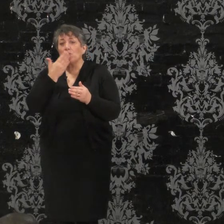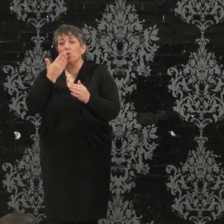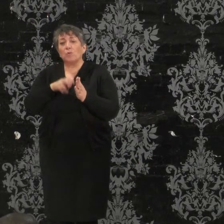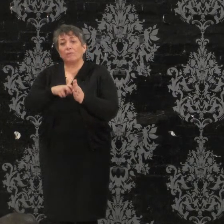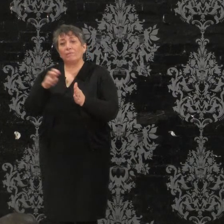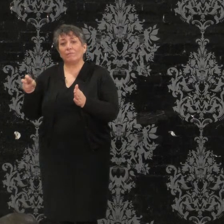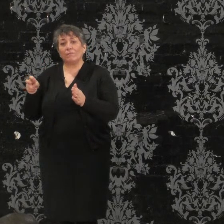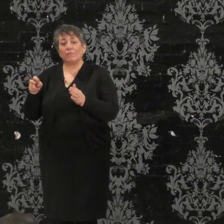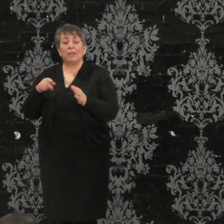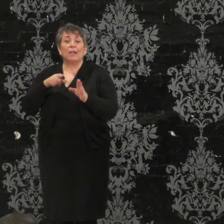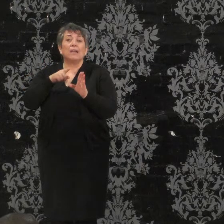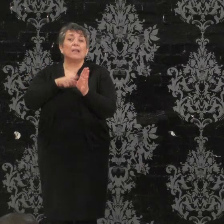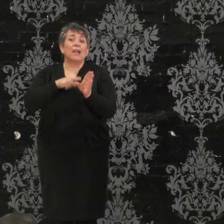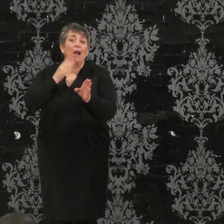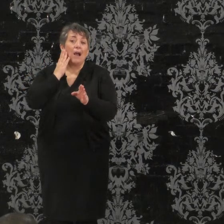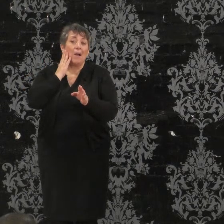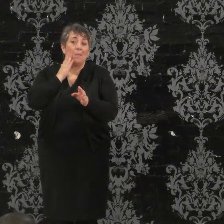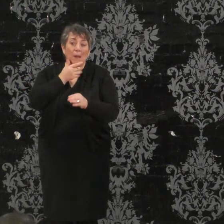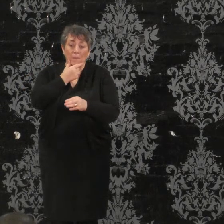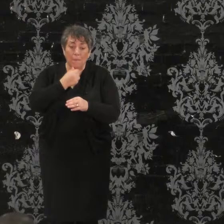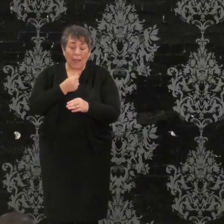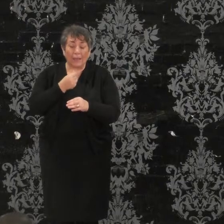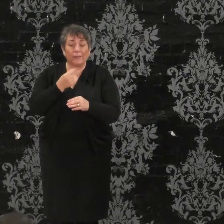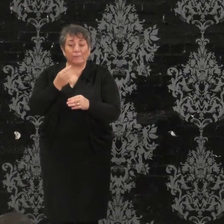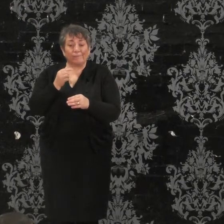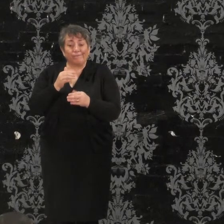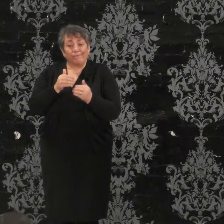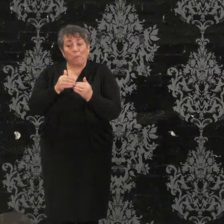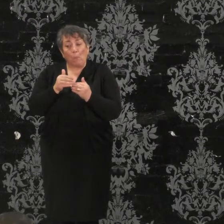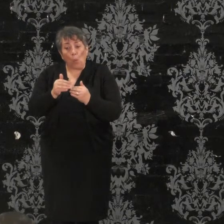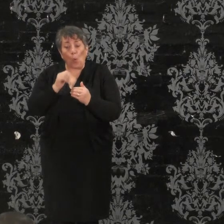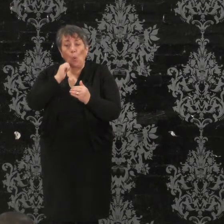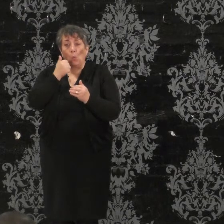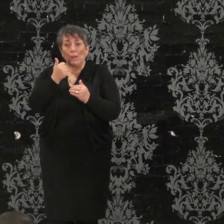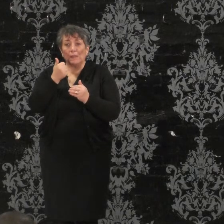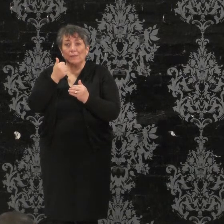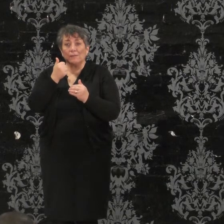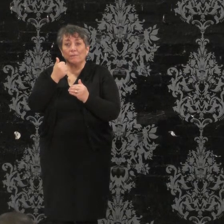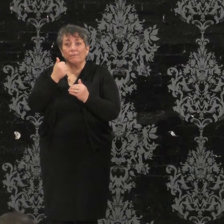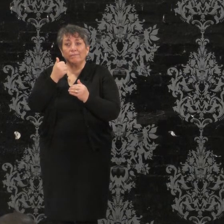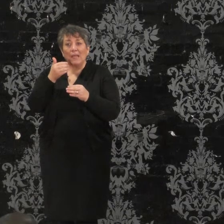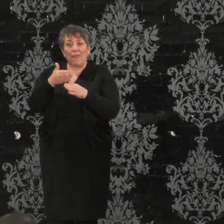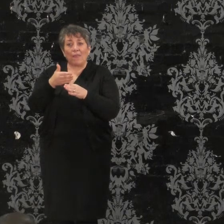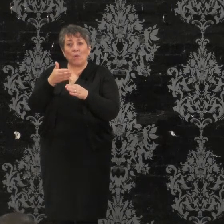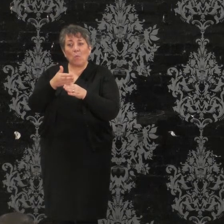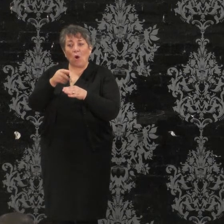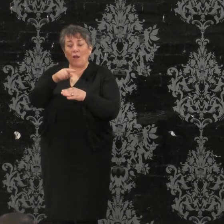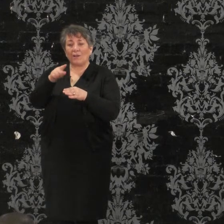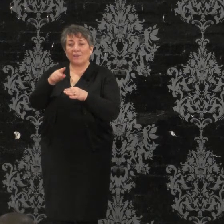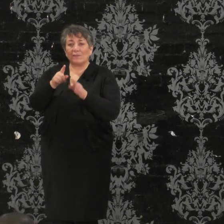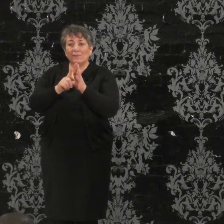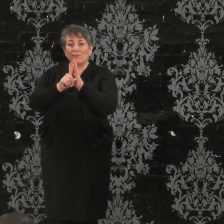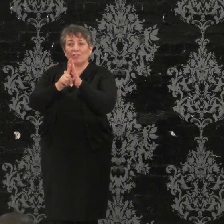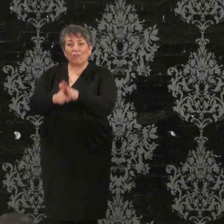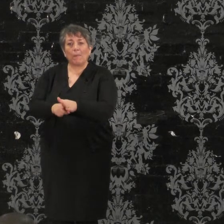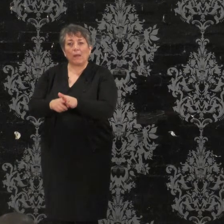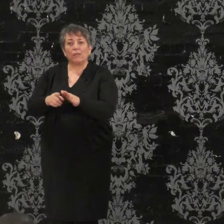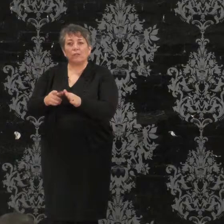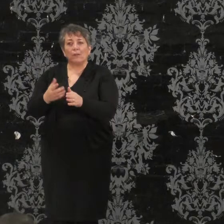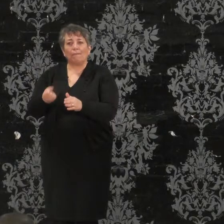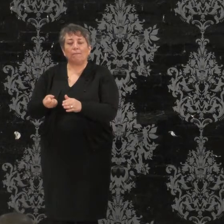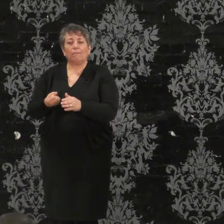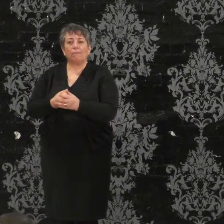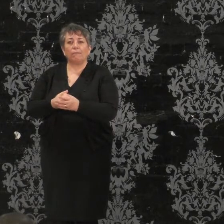black men are more likely to experience discrimination in the labour market. And this takes me to the